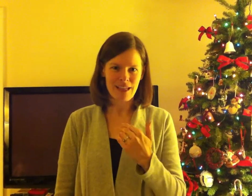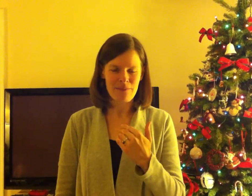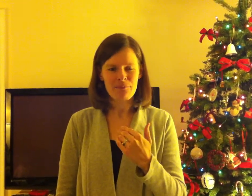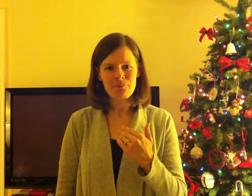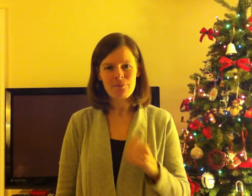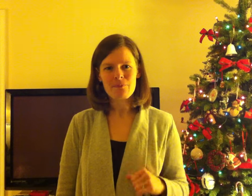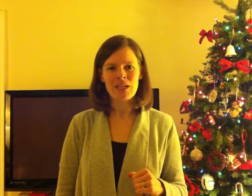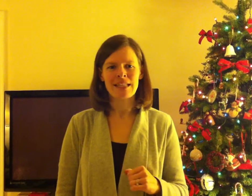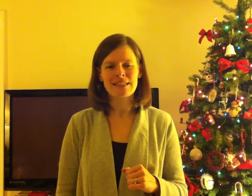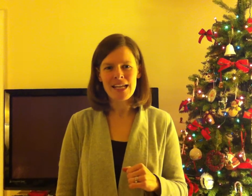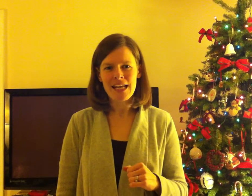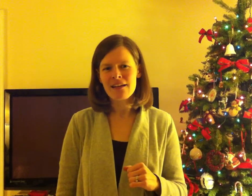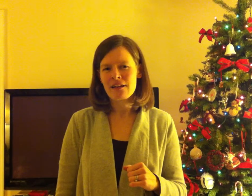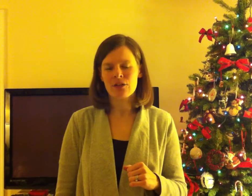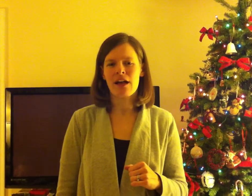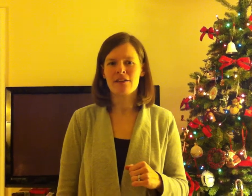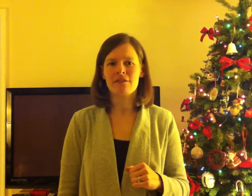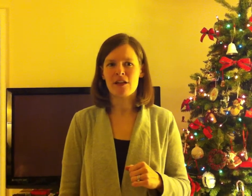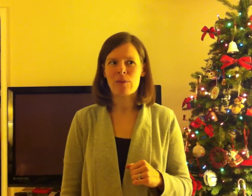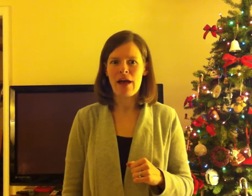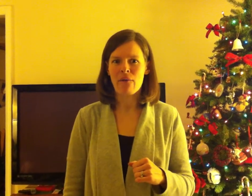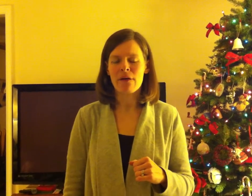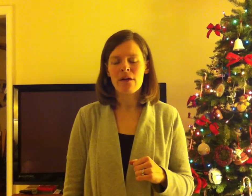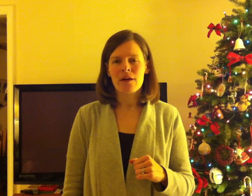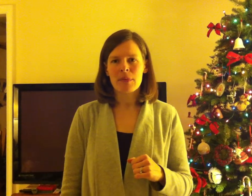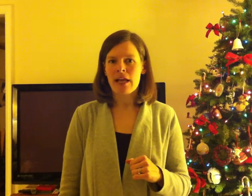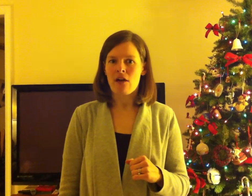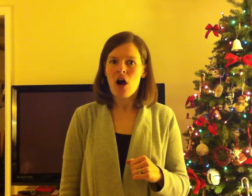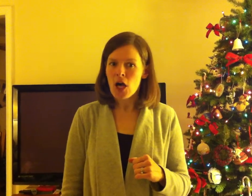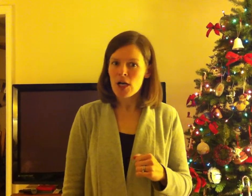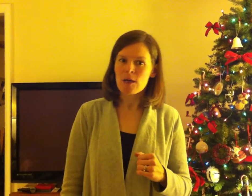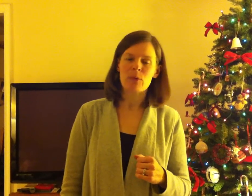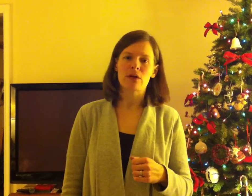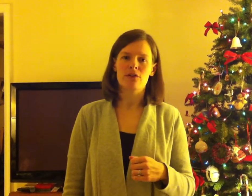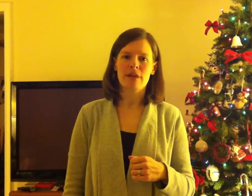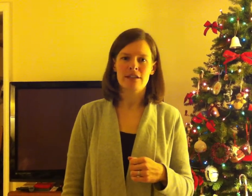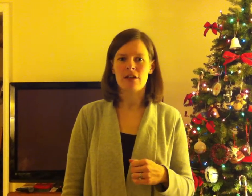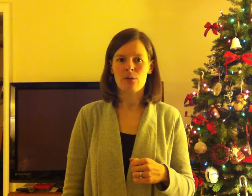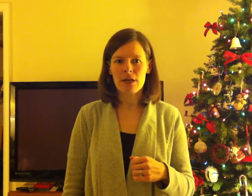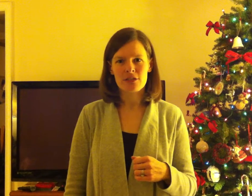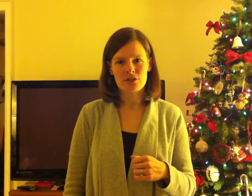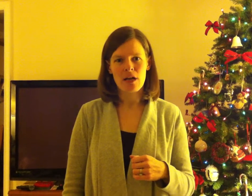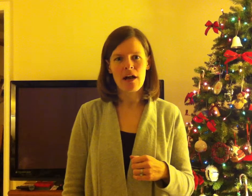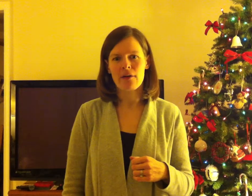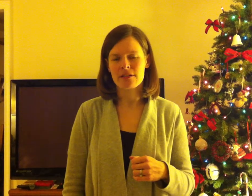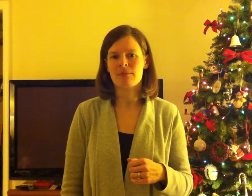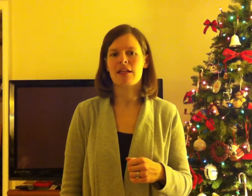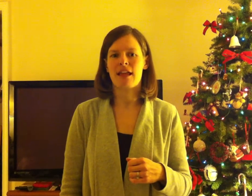sweetly. And singing, you kind of think about playing a harp or directing an orchestra or something like